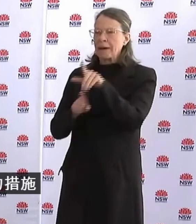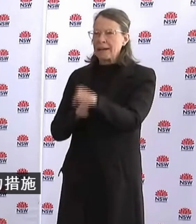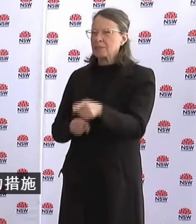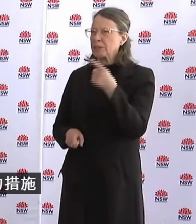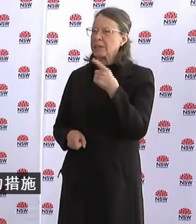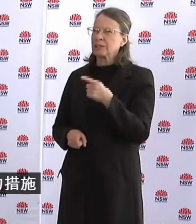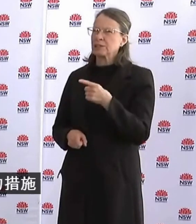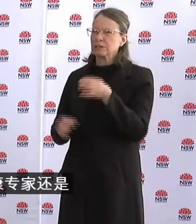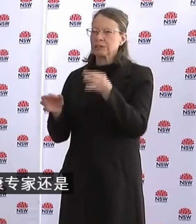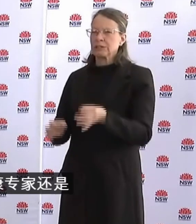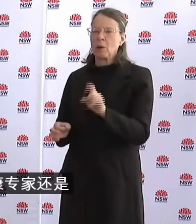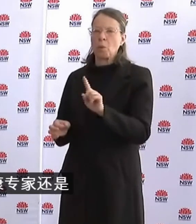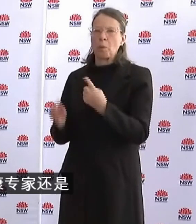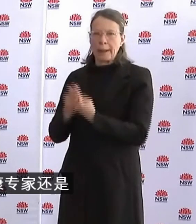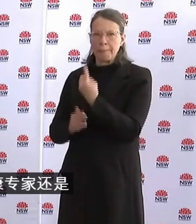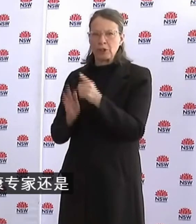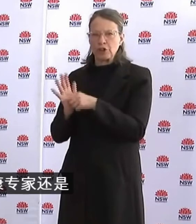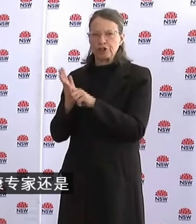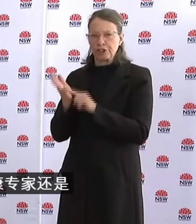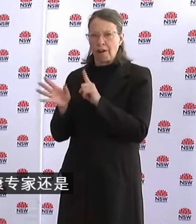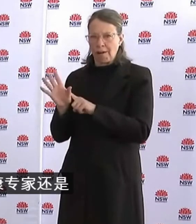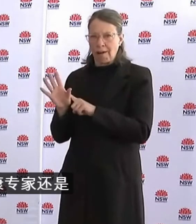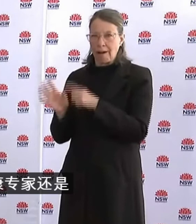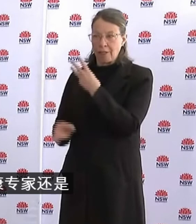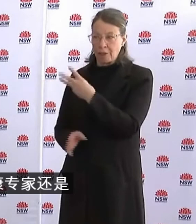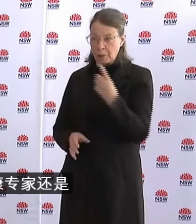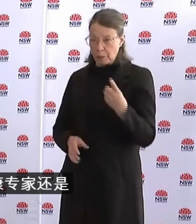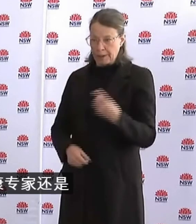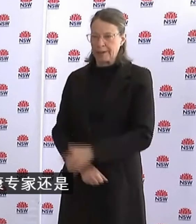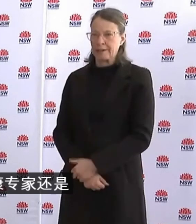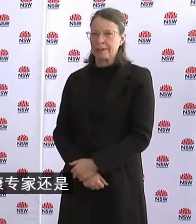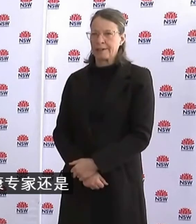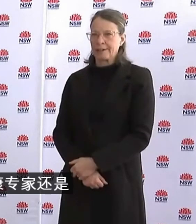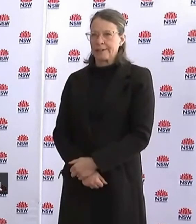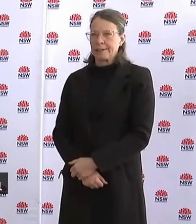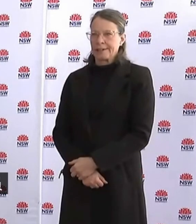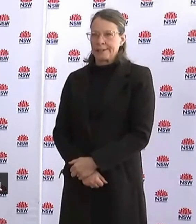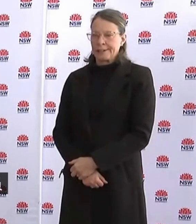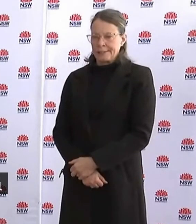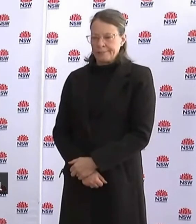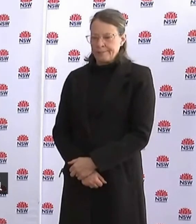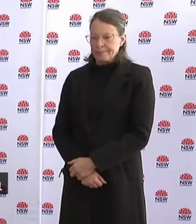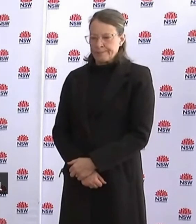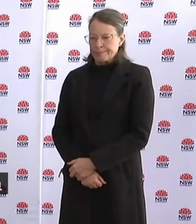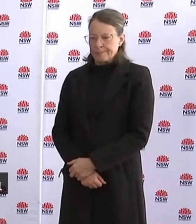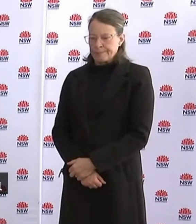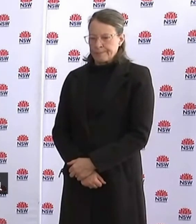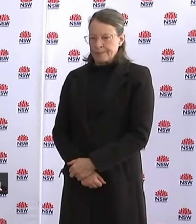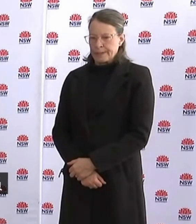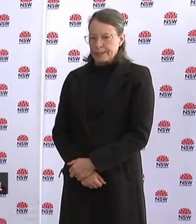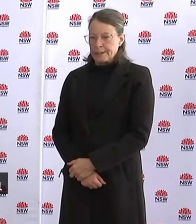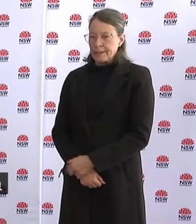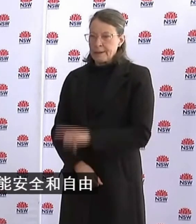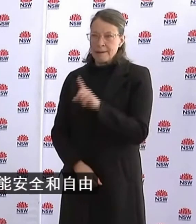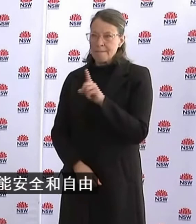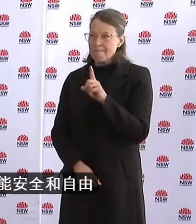that the measure for us, the question we ask ourselves every day, whether it's the health experts or whether it's obviously members of the